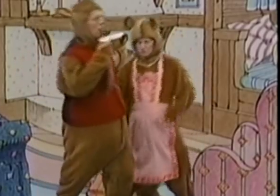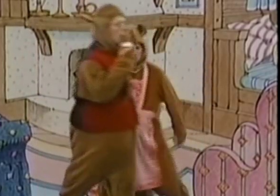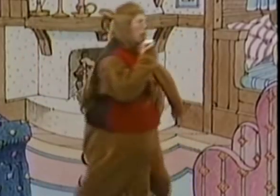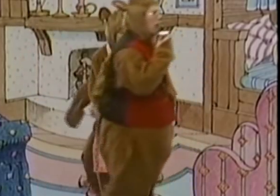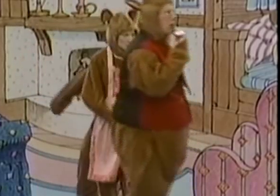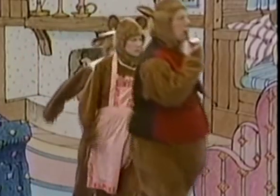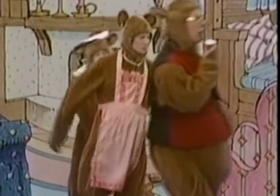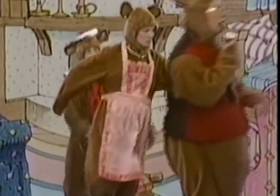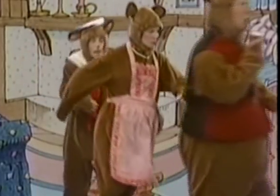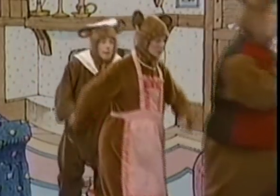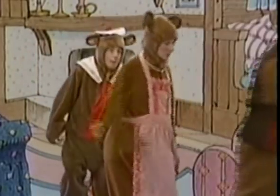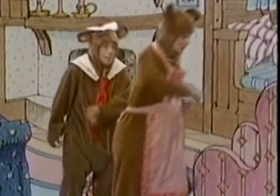Bear.